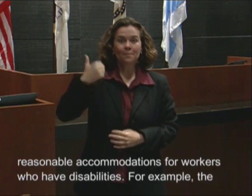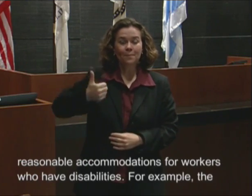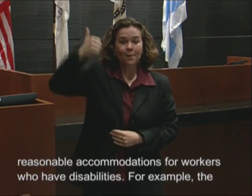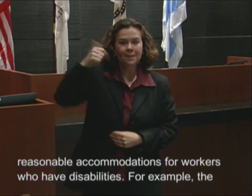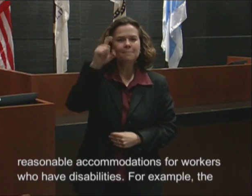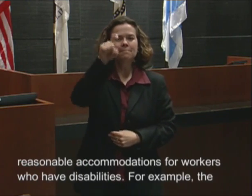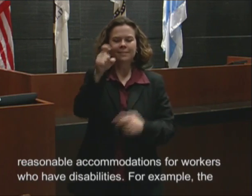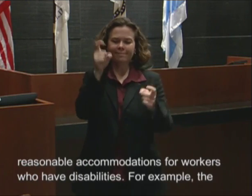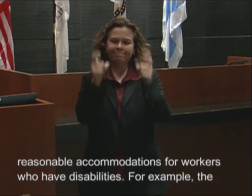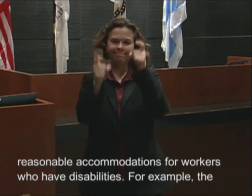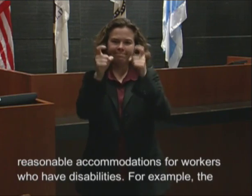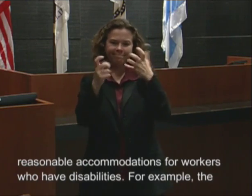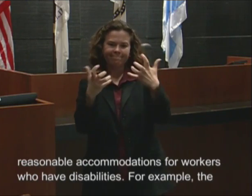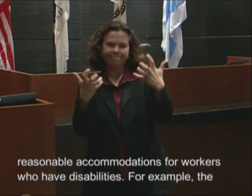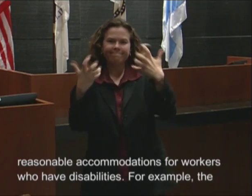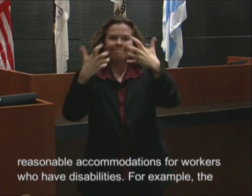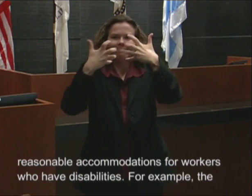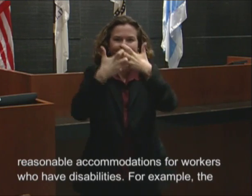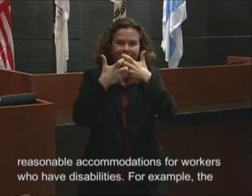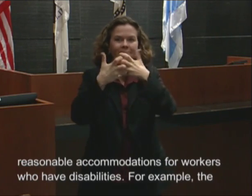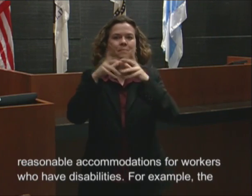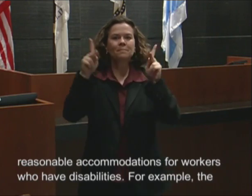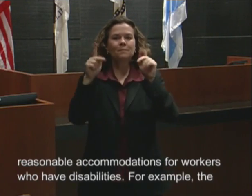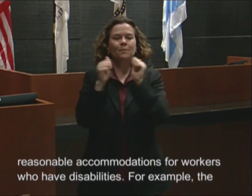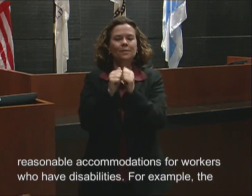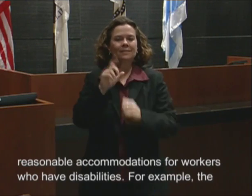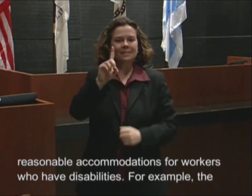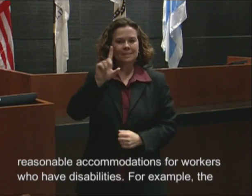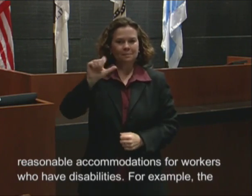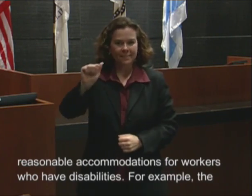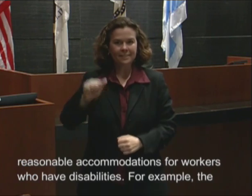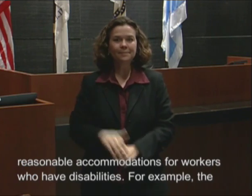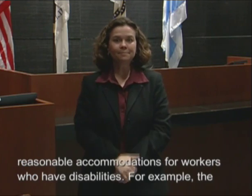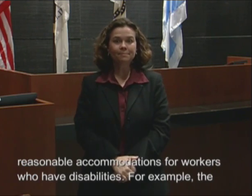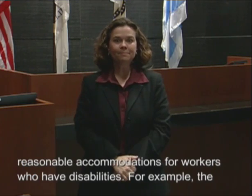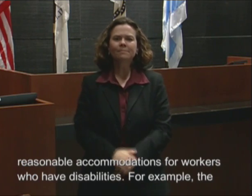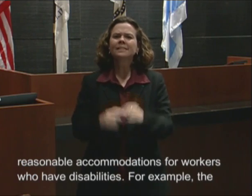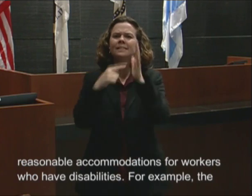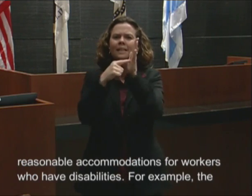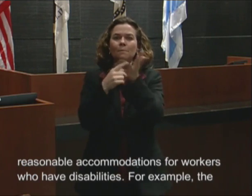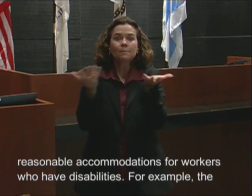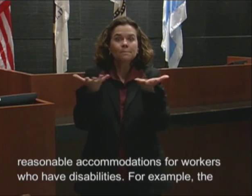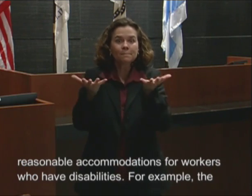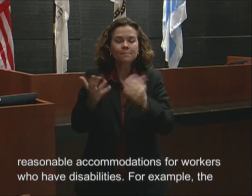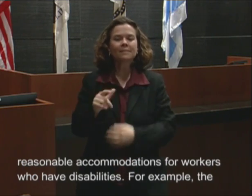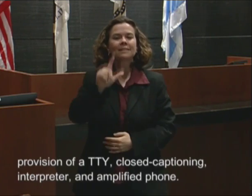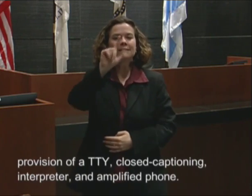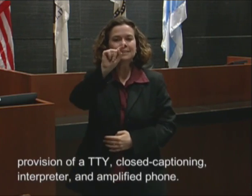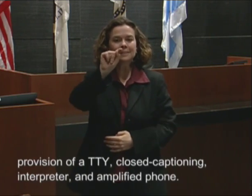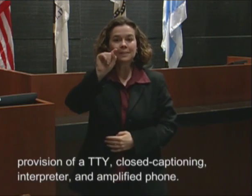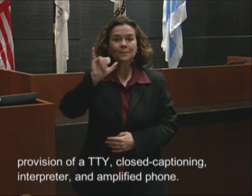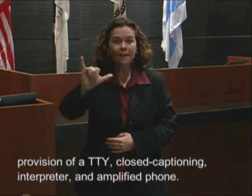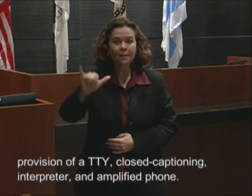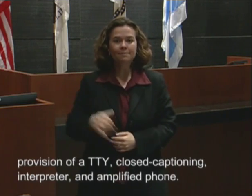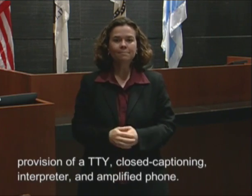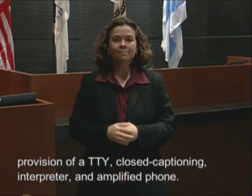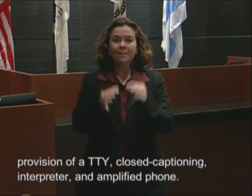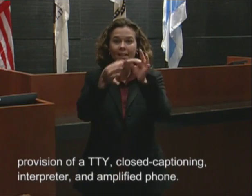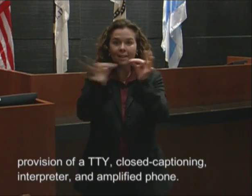Employers must make reasonable accommodations for workers who have disabilities. For example, the provision of a TTY,